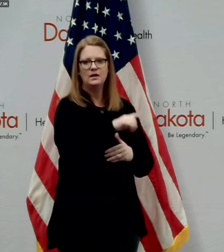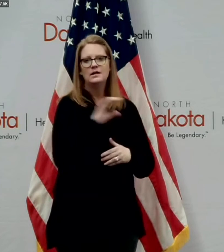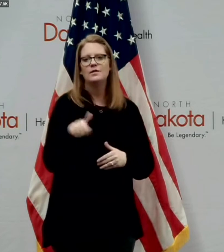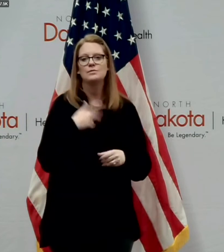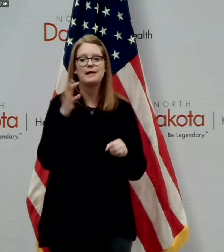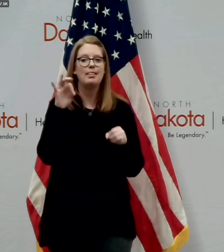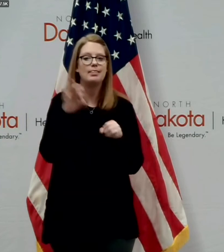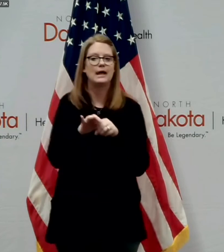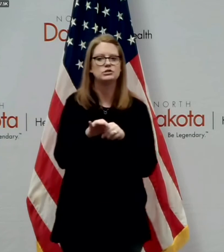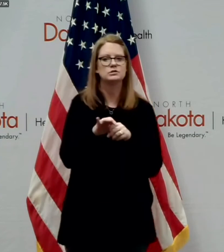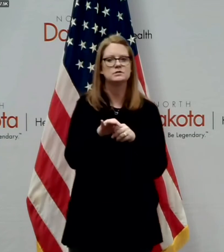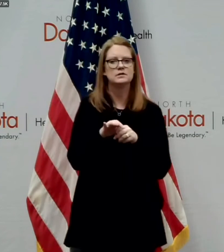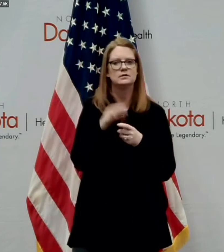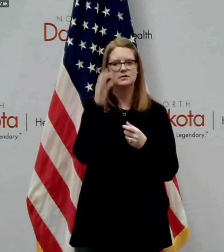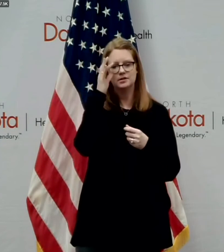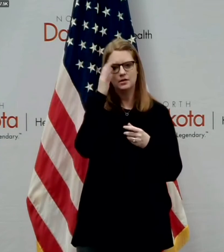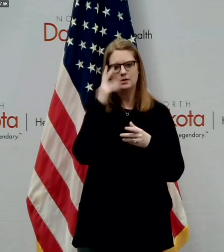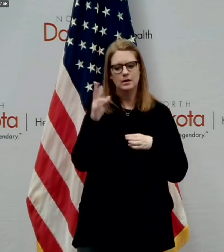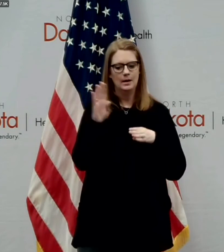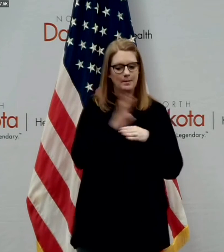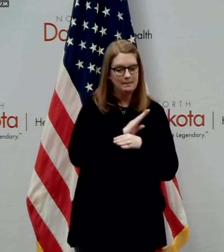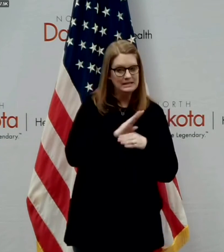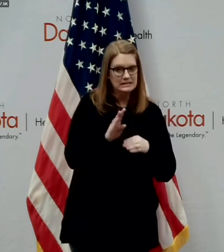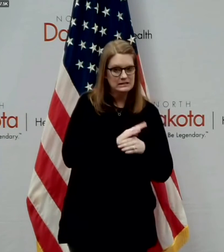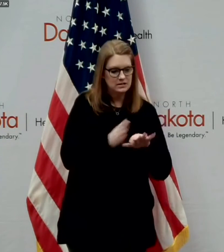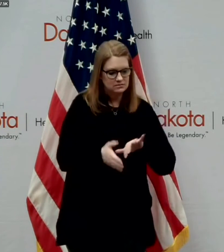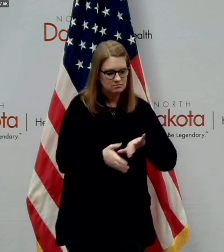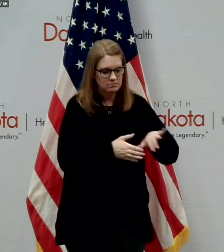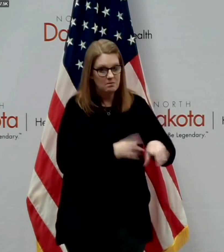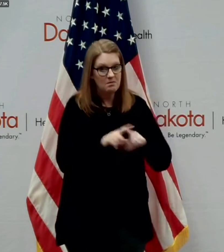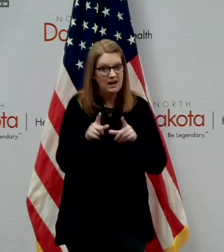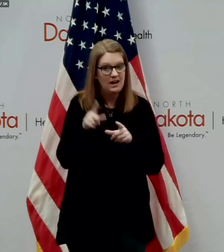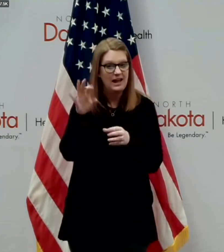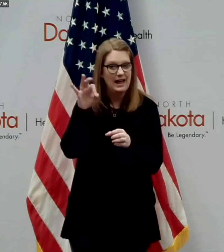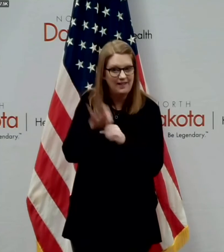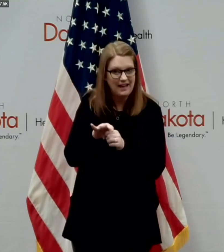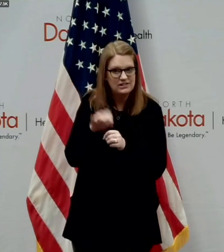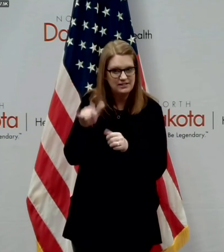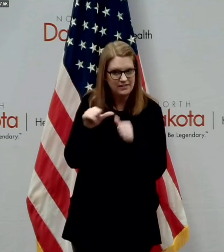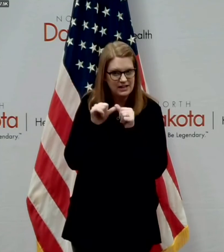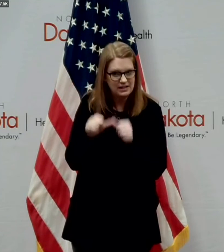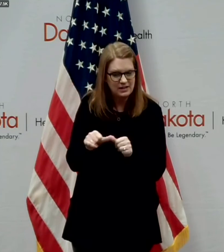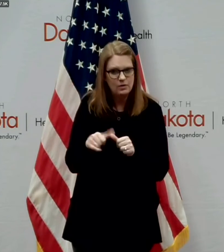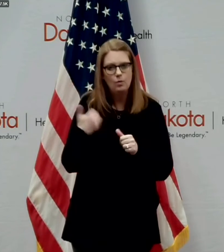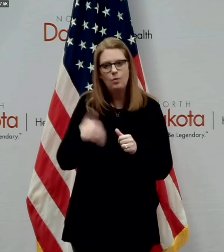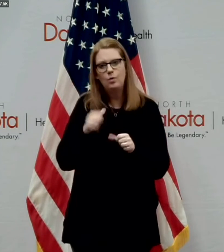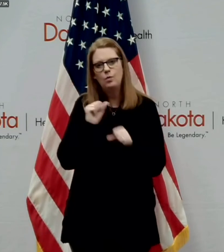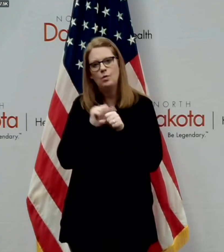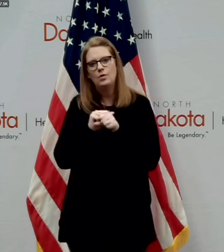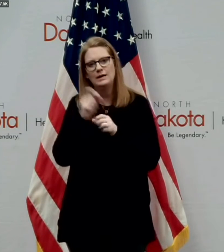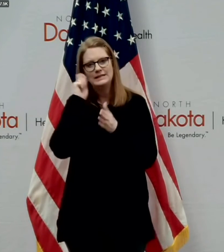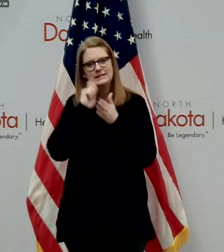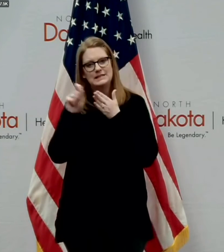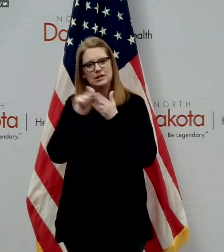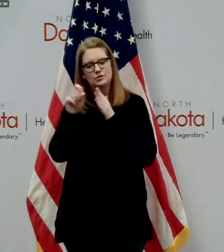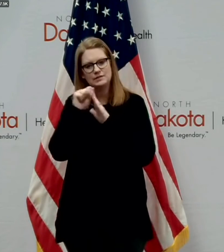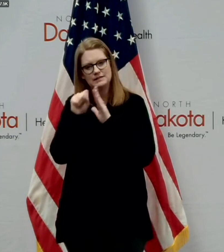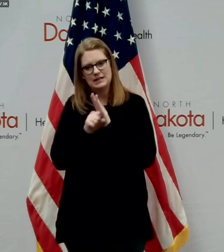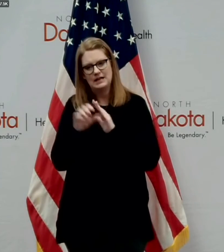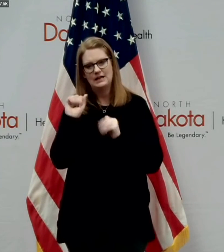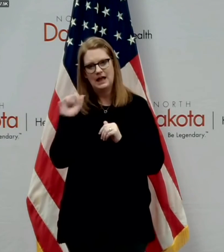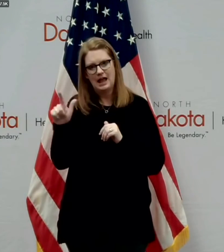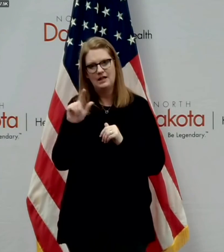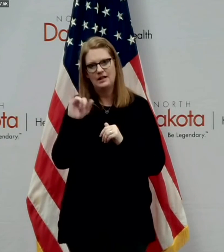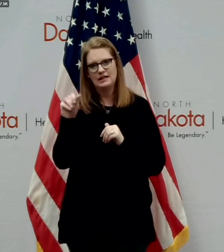we all know, aside from businesses, elections got to continue. And again, we worked very closely with Secretary of State, Al and